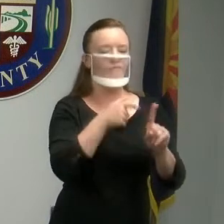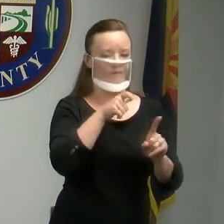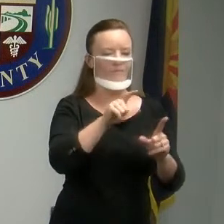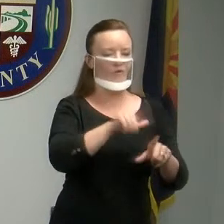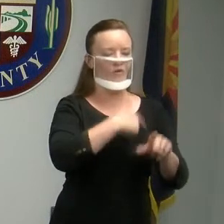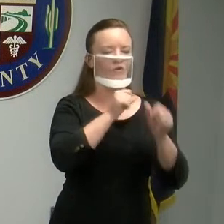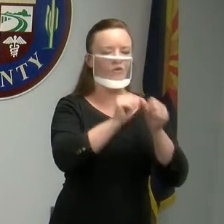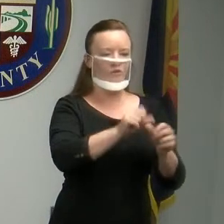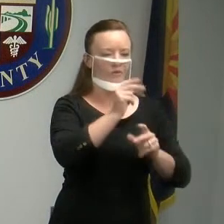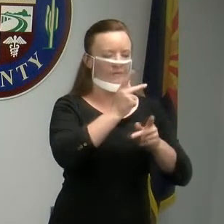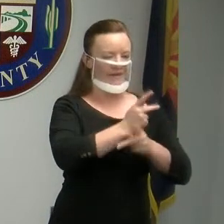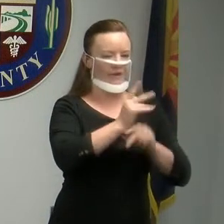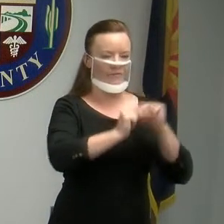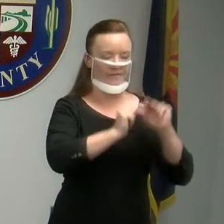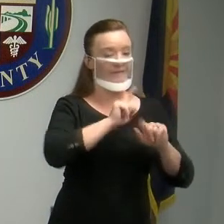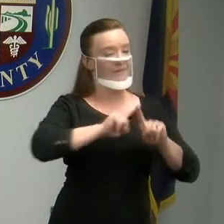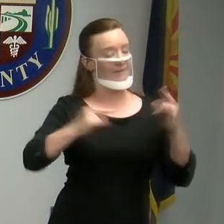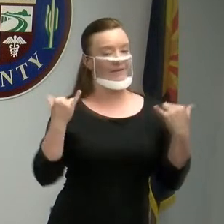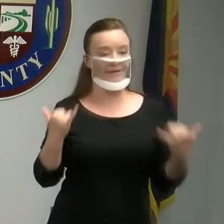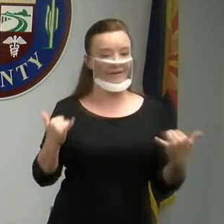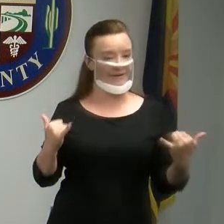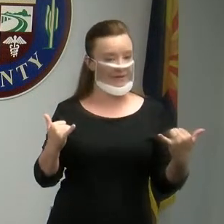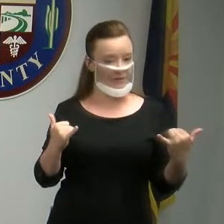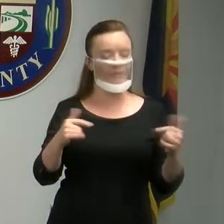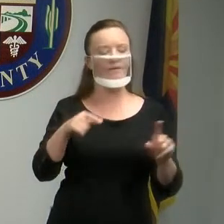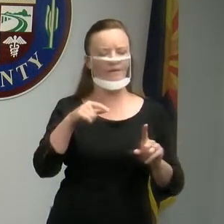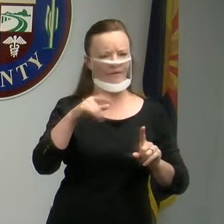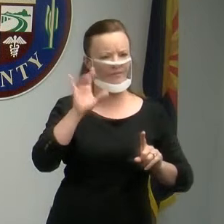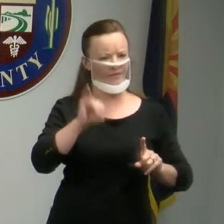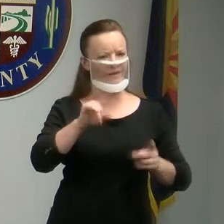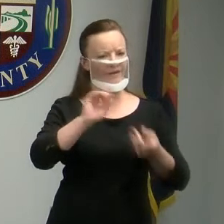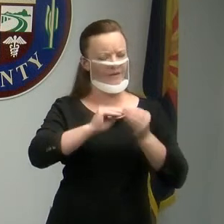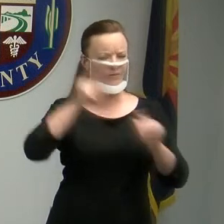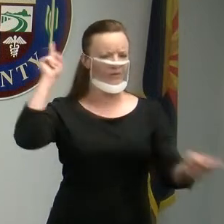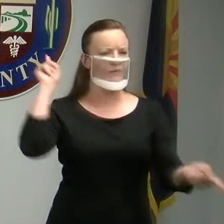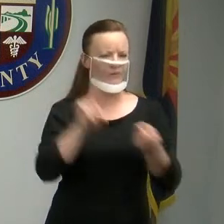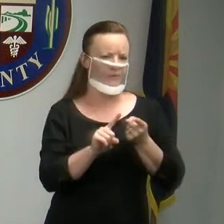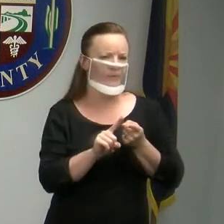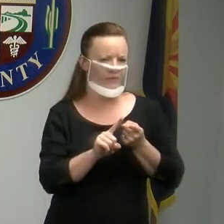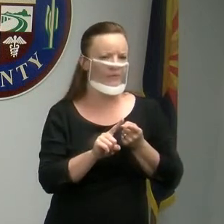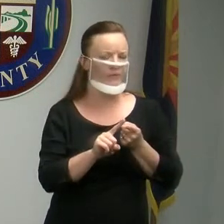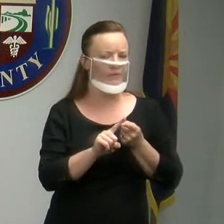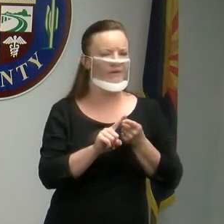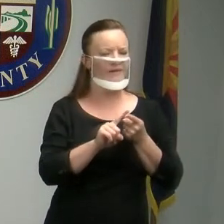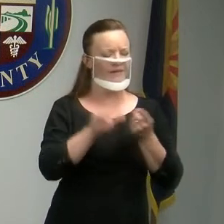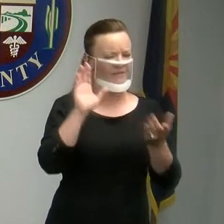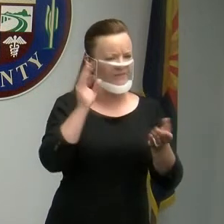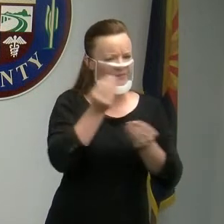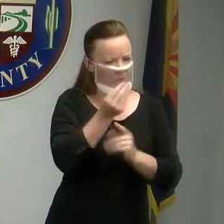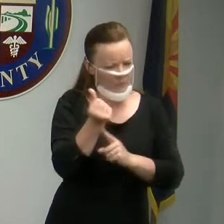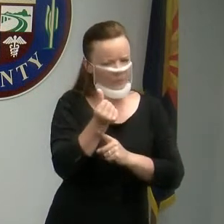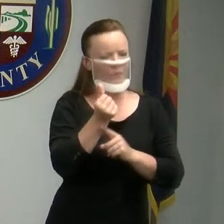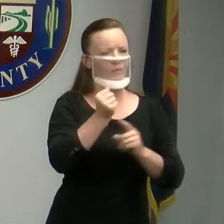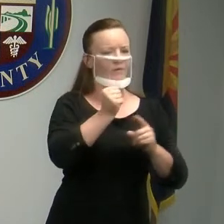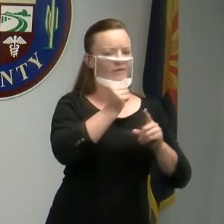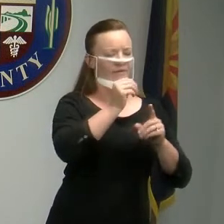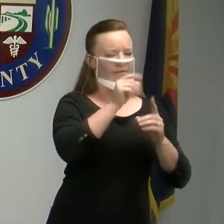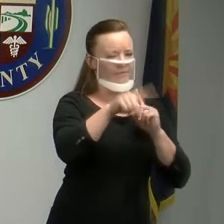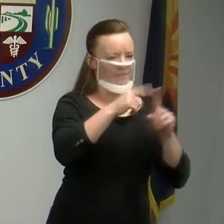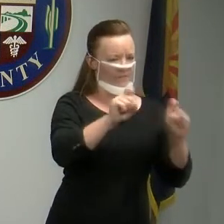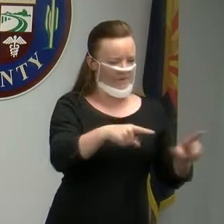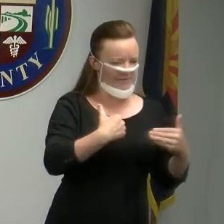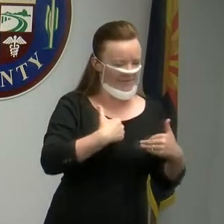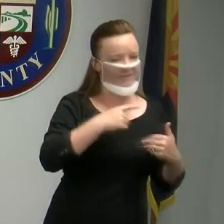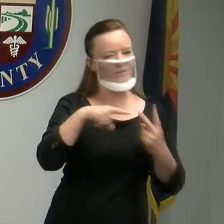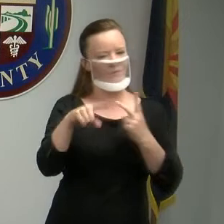care facility residents represent the minority of both cases and deaths. And I like to attribute that to